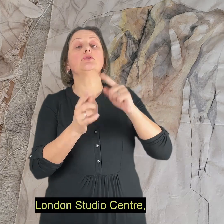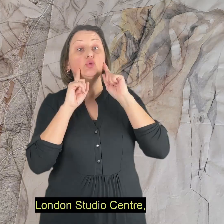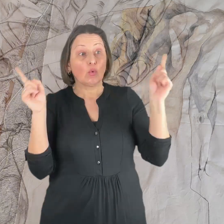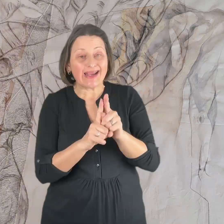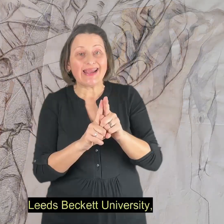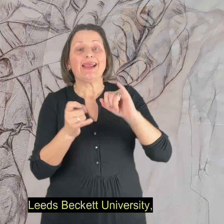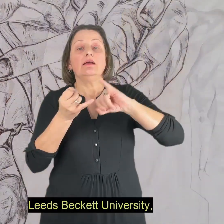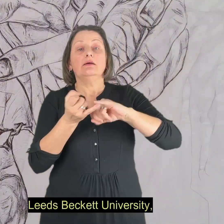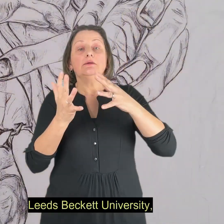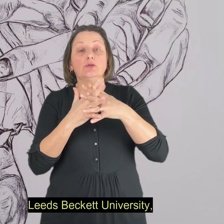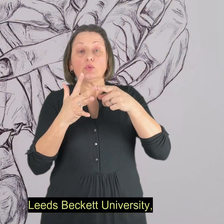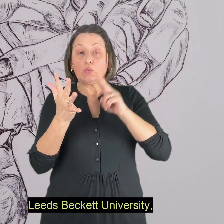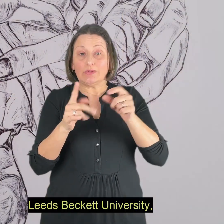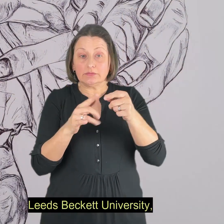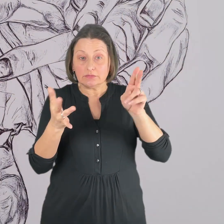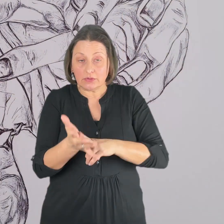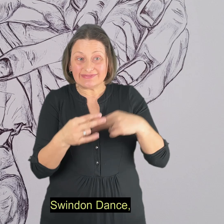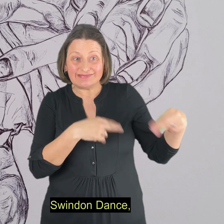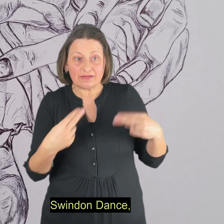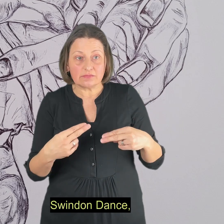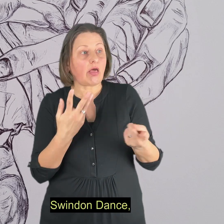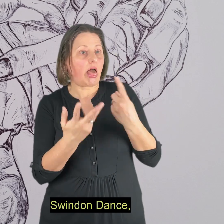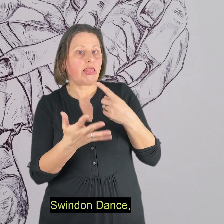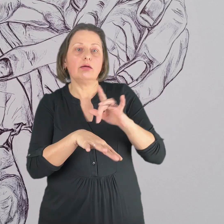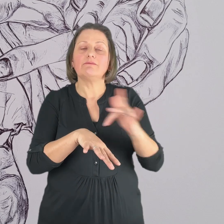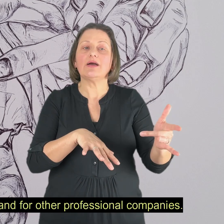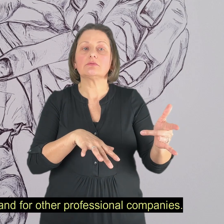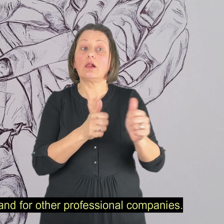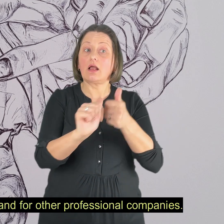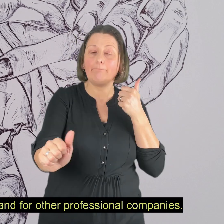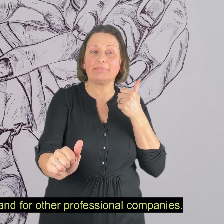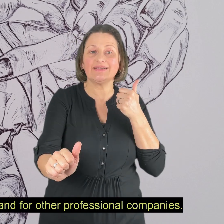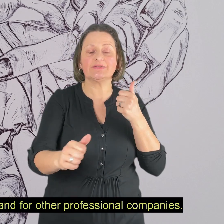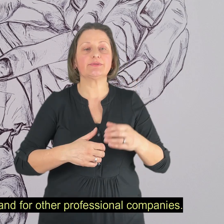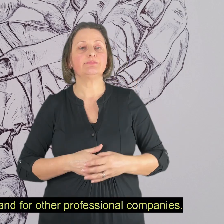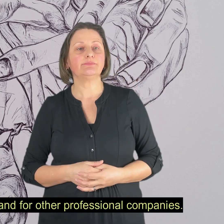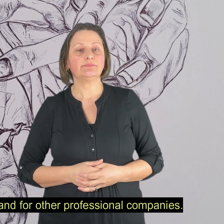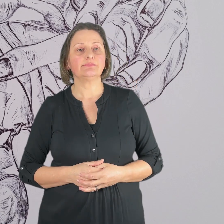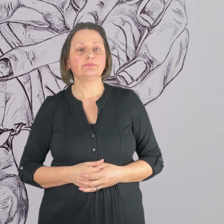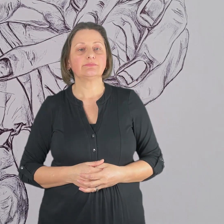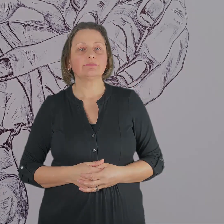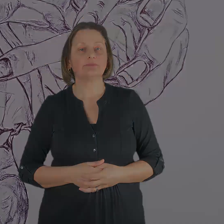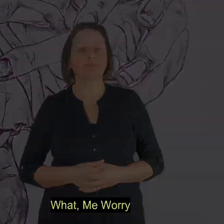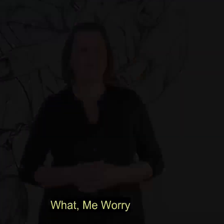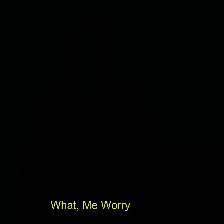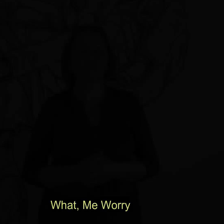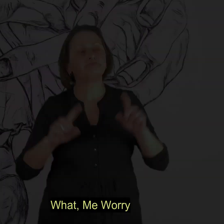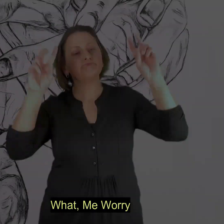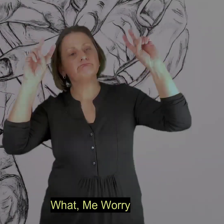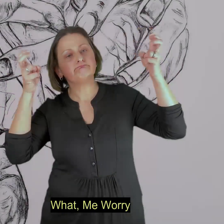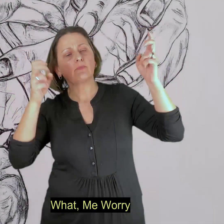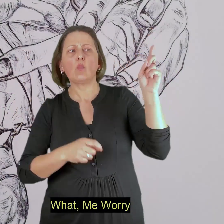Studio Centre, Leeds Beckett University, Swindon Dance, and for other professional companies.